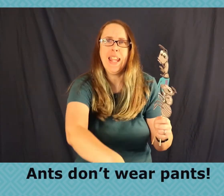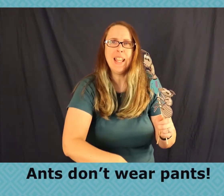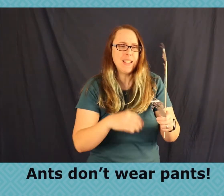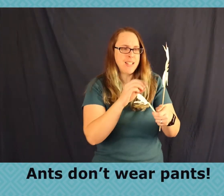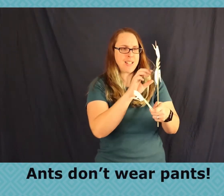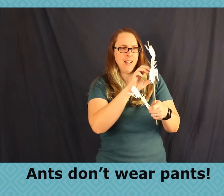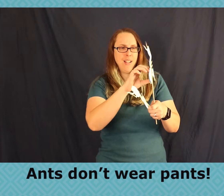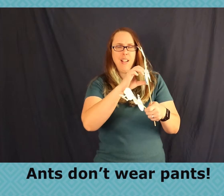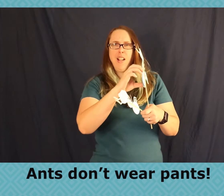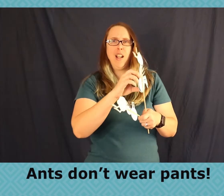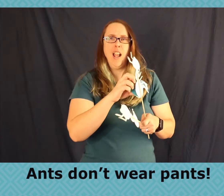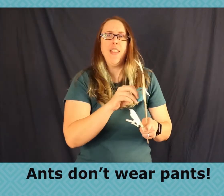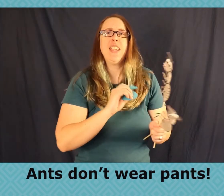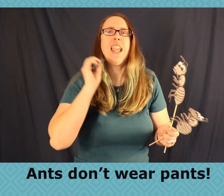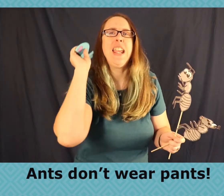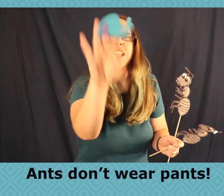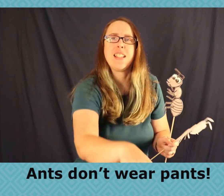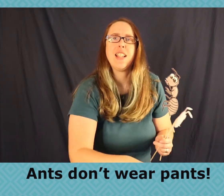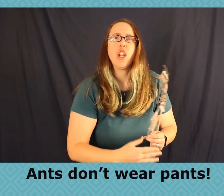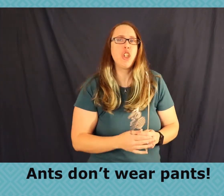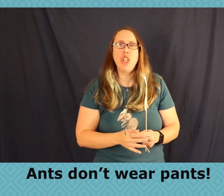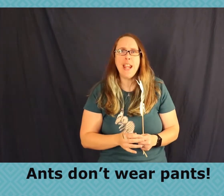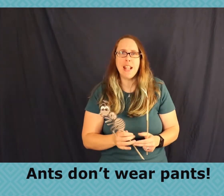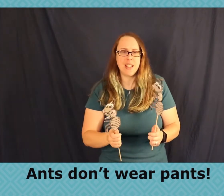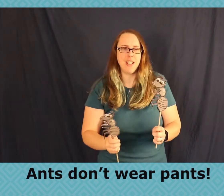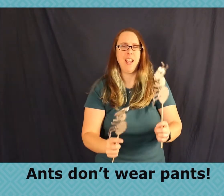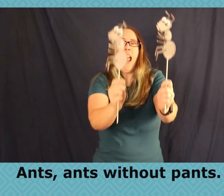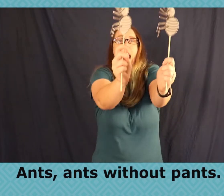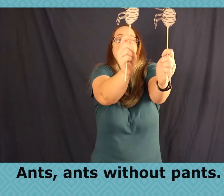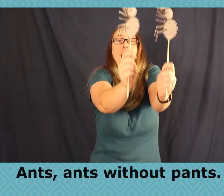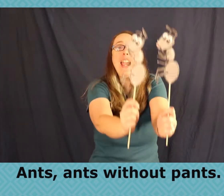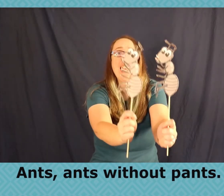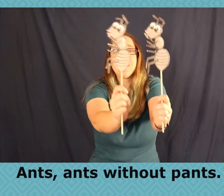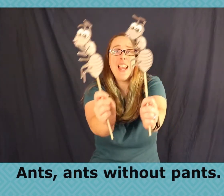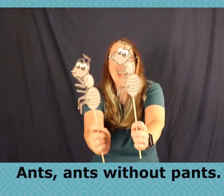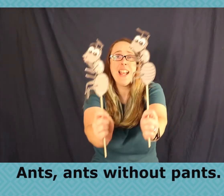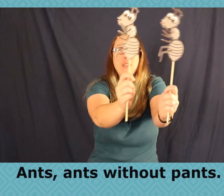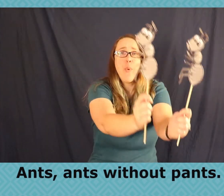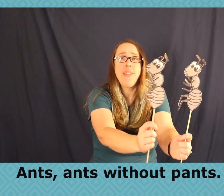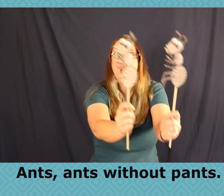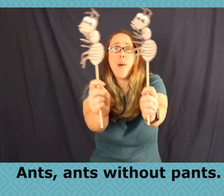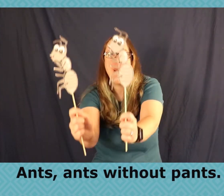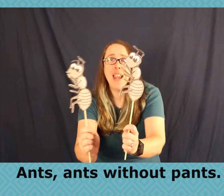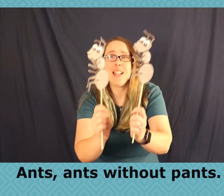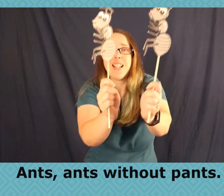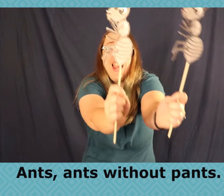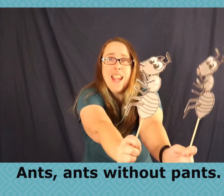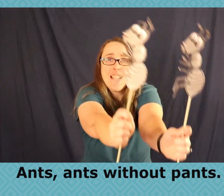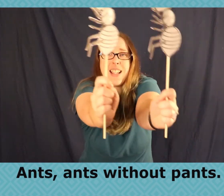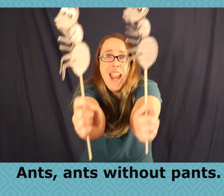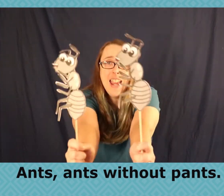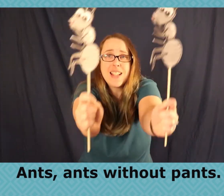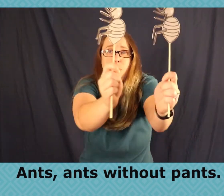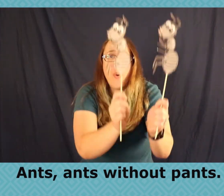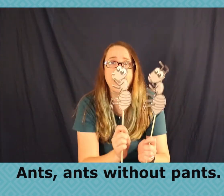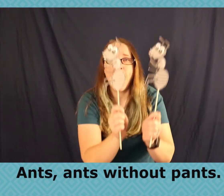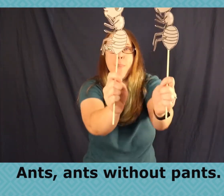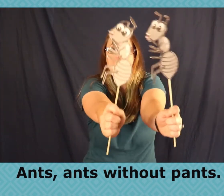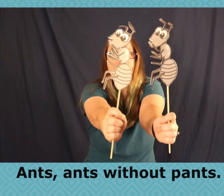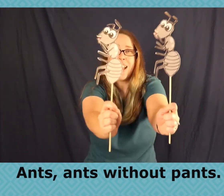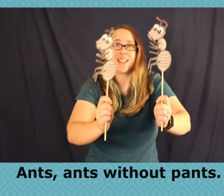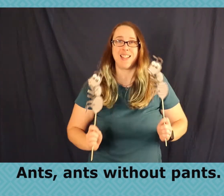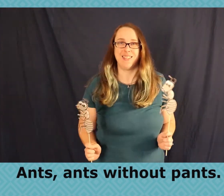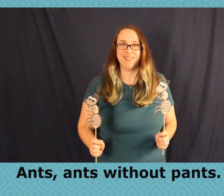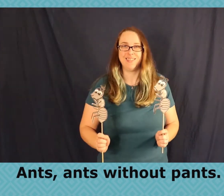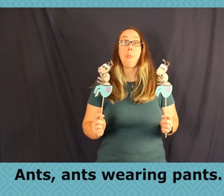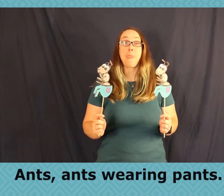pants. The ants chant. Ants ants without pants. Ants without